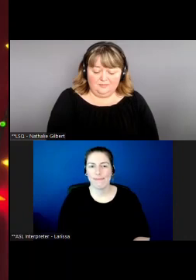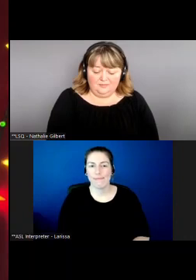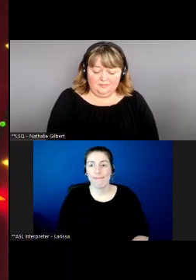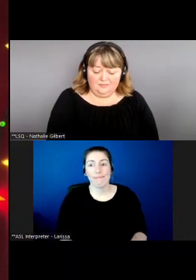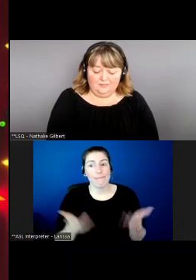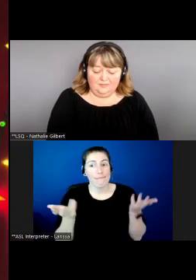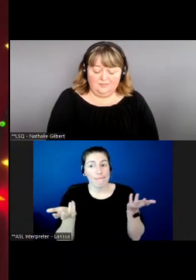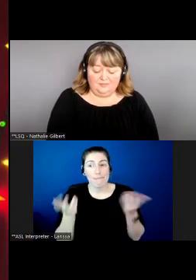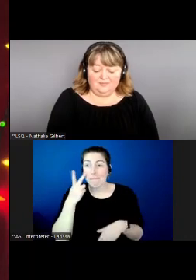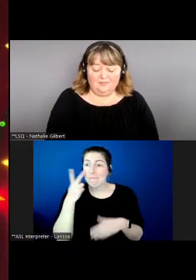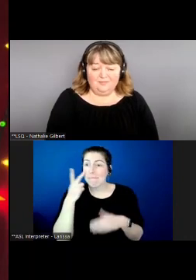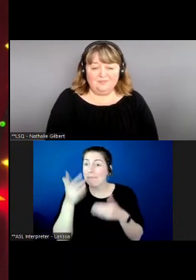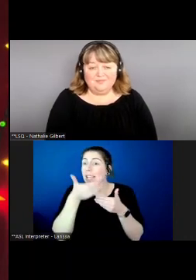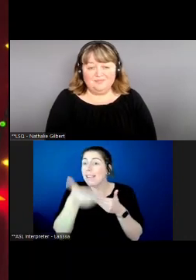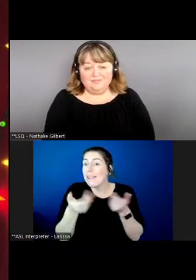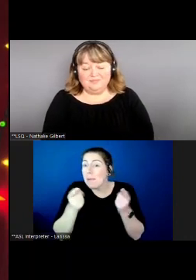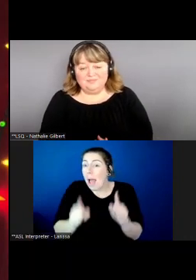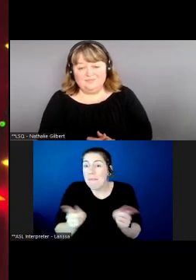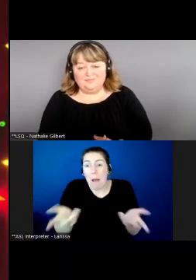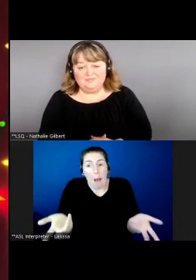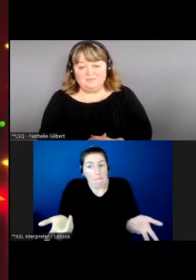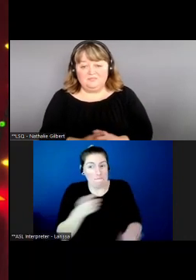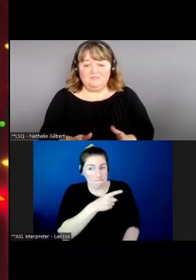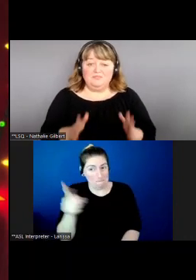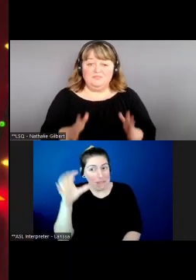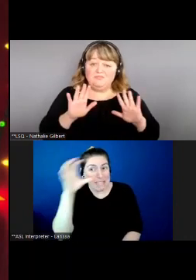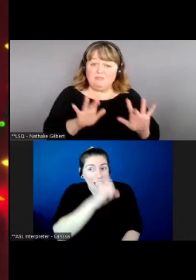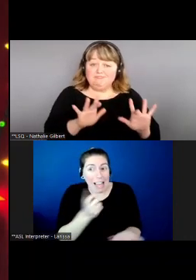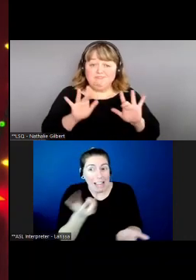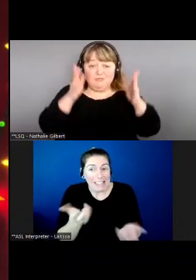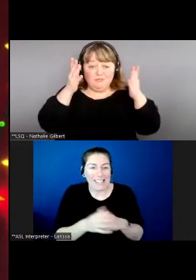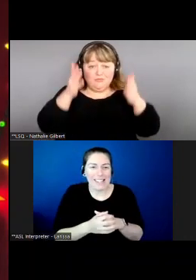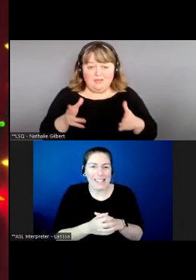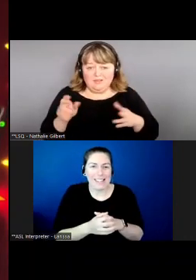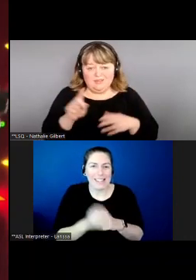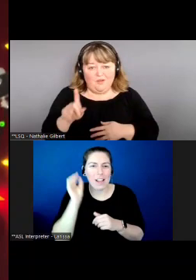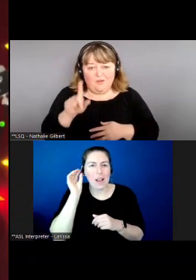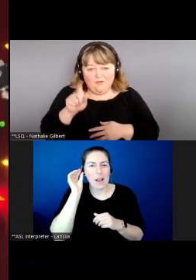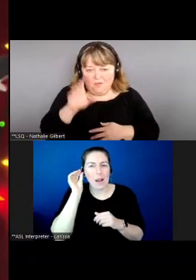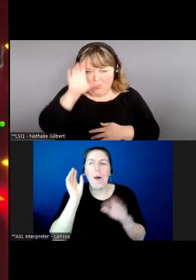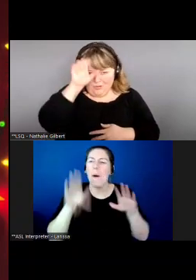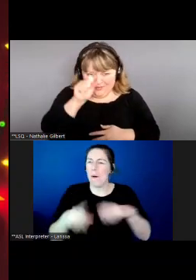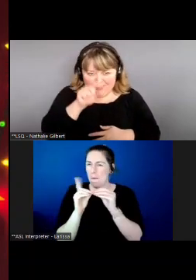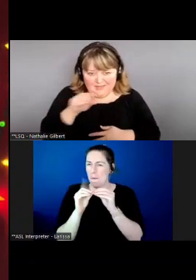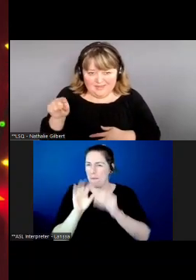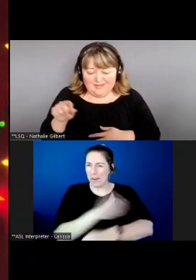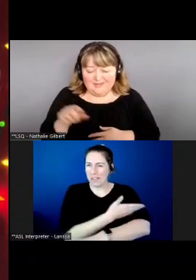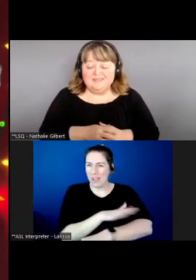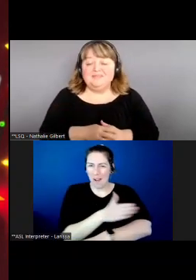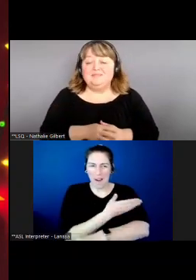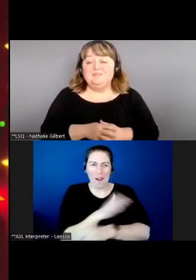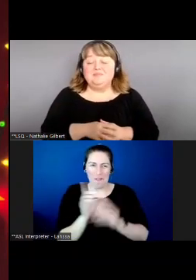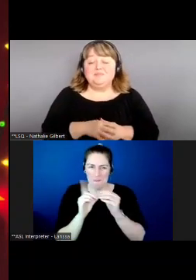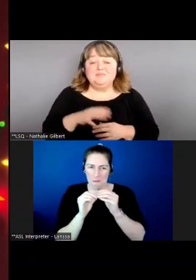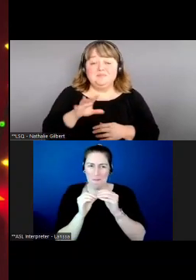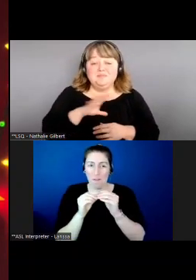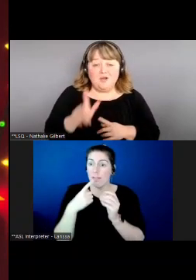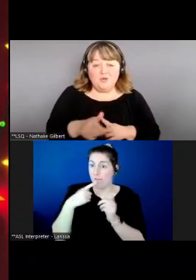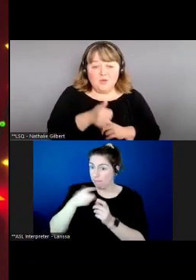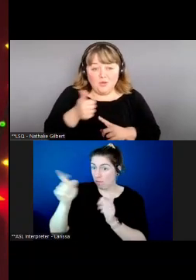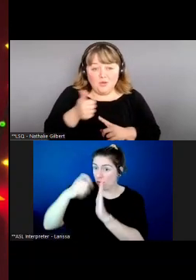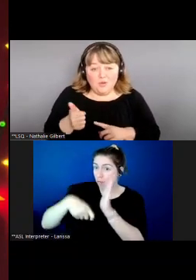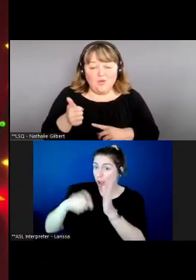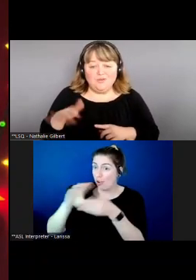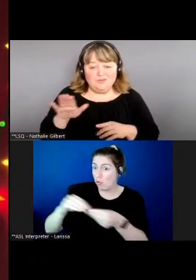to guess what happens next. Well, not quite, because I guess we got one more song. Or write a story about what happens next. That's